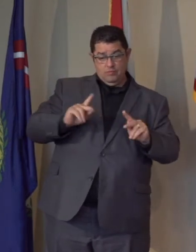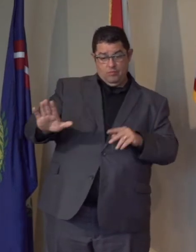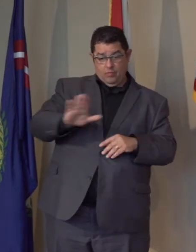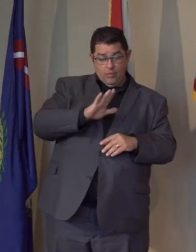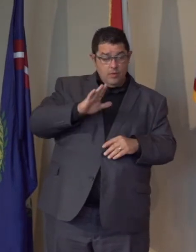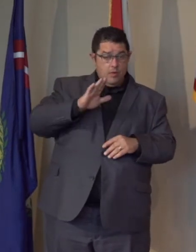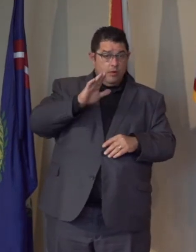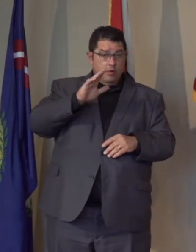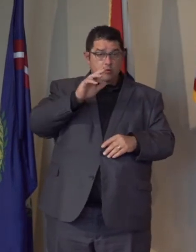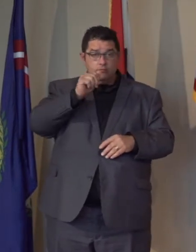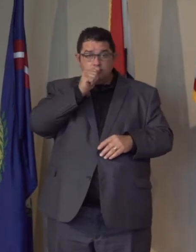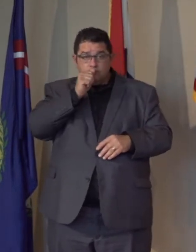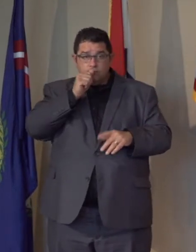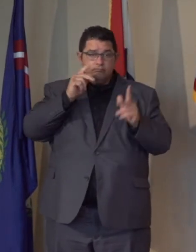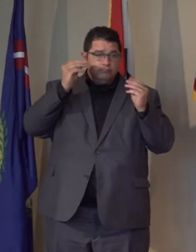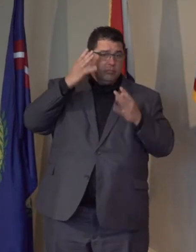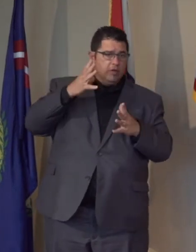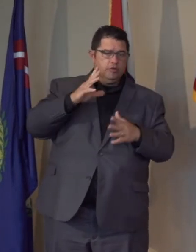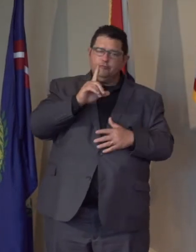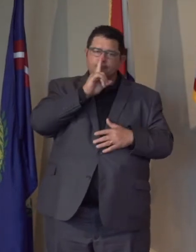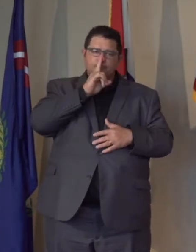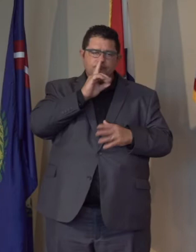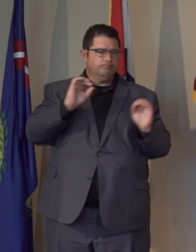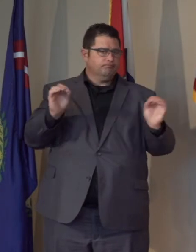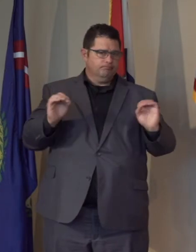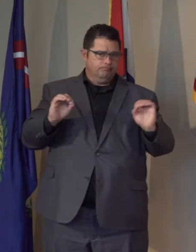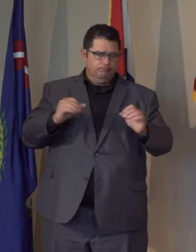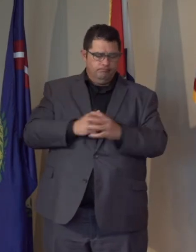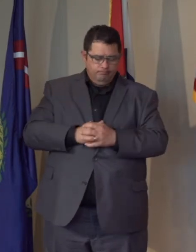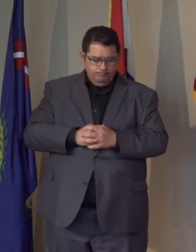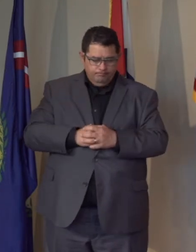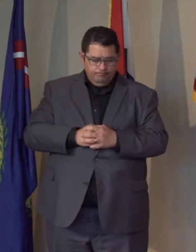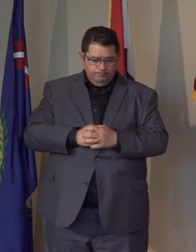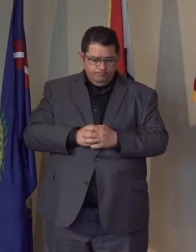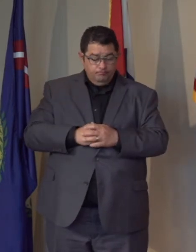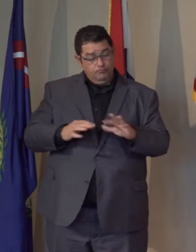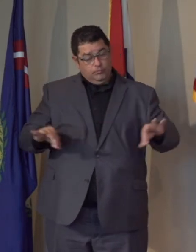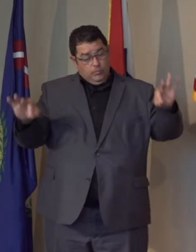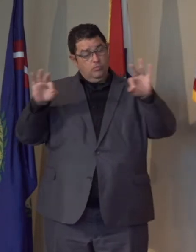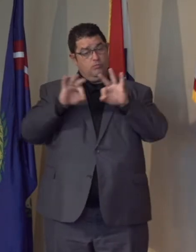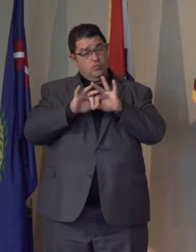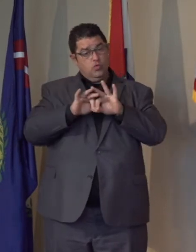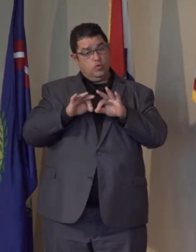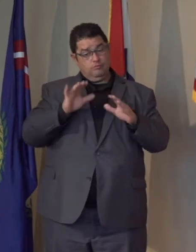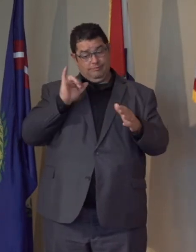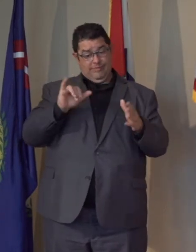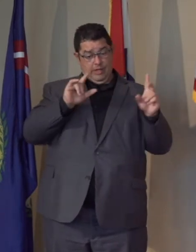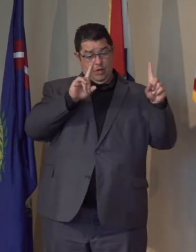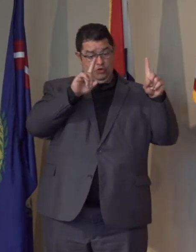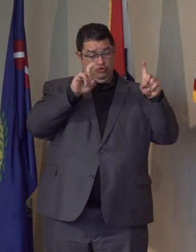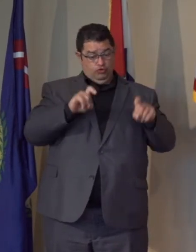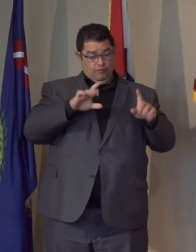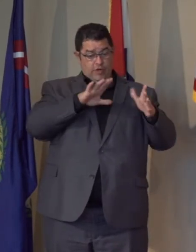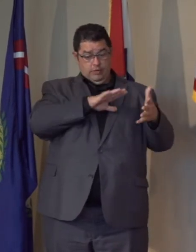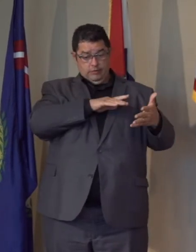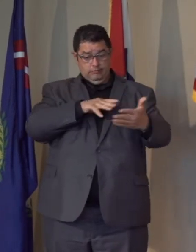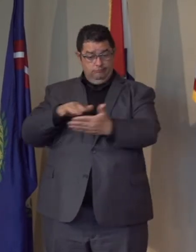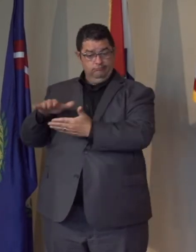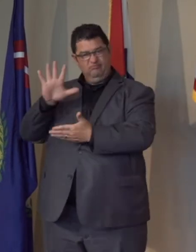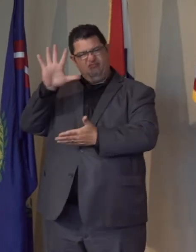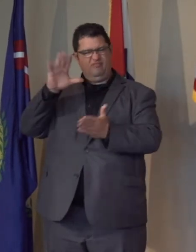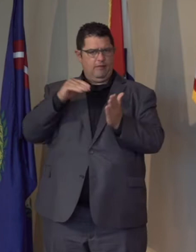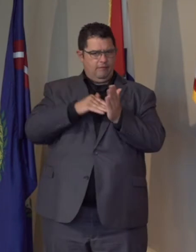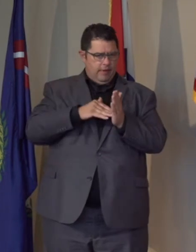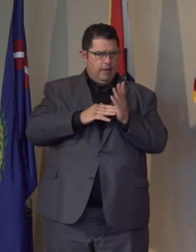anyone who participated in this study. It's important to note, though, that this survey, this